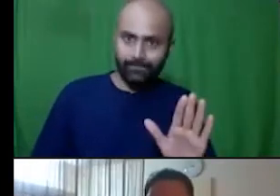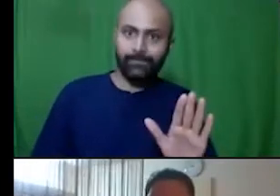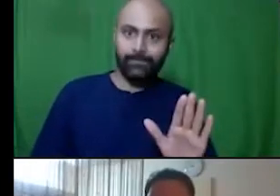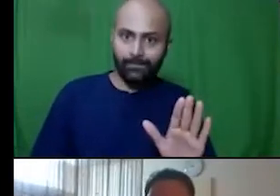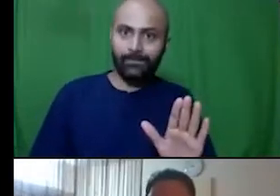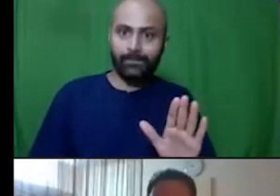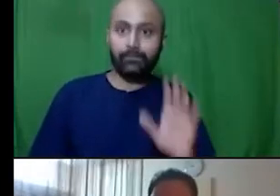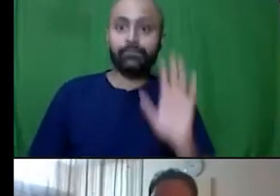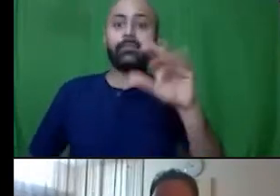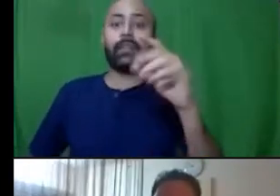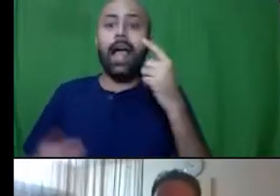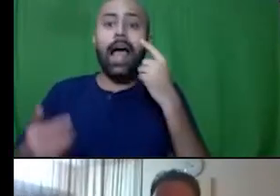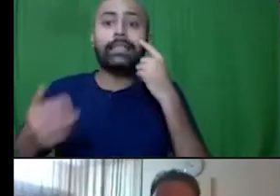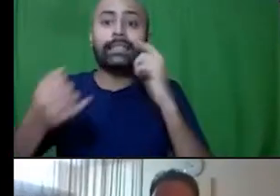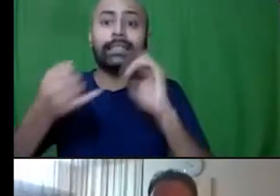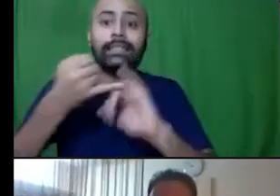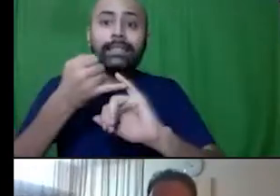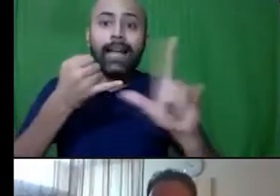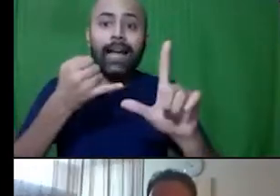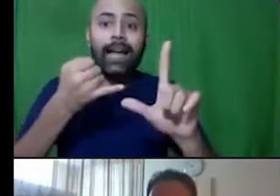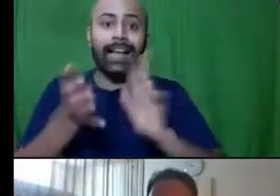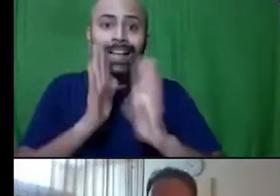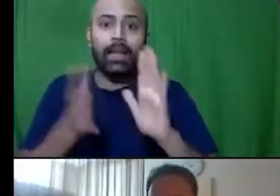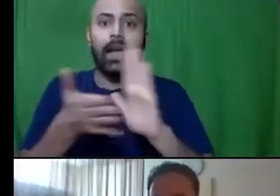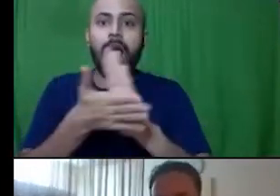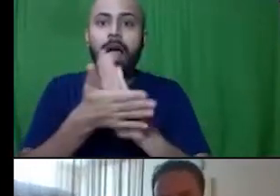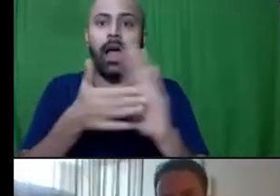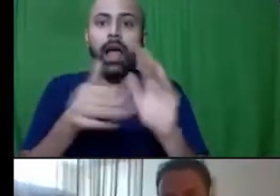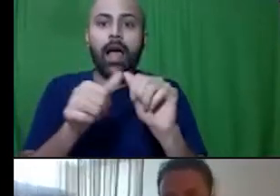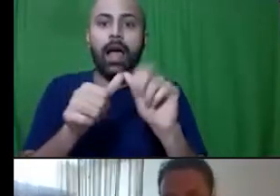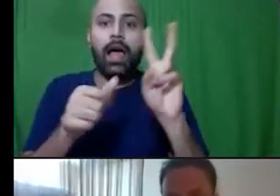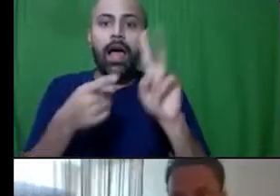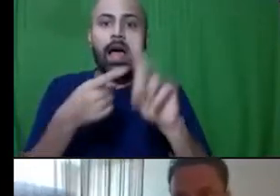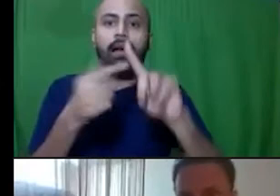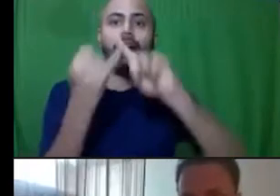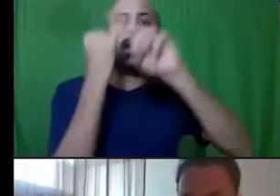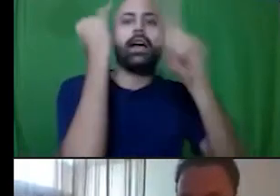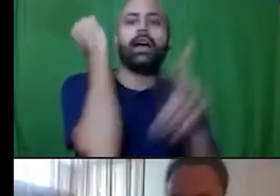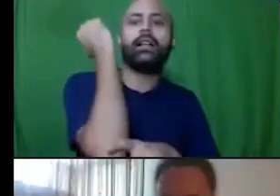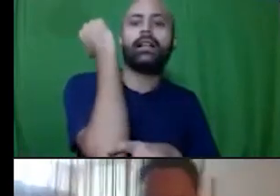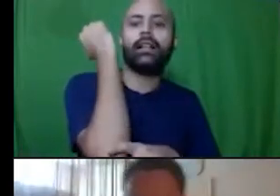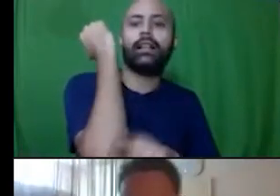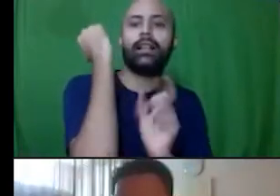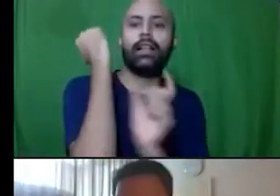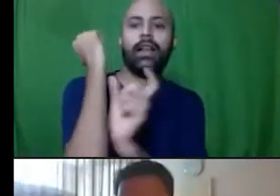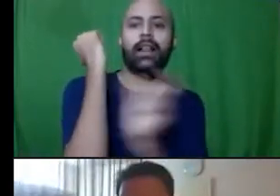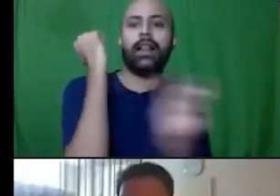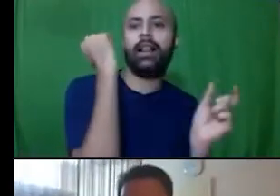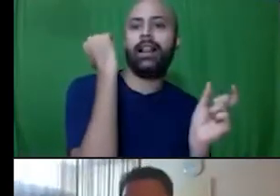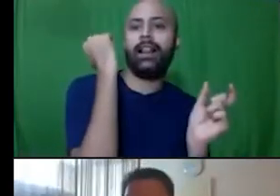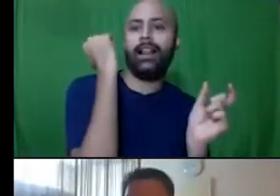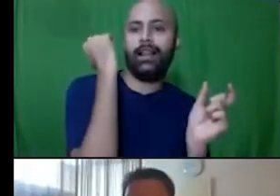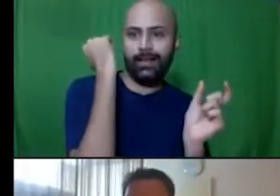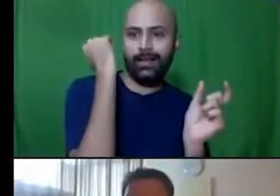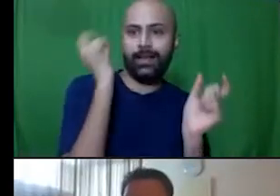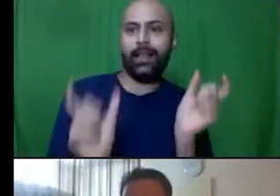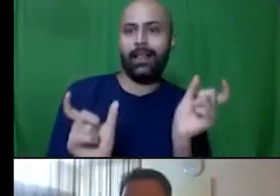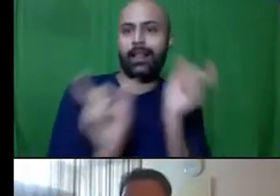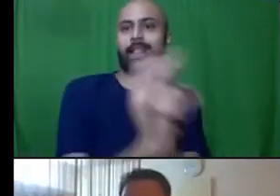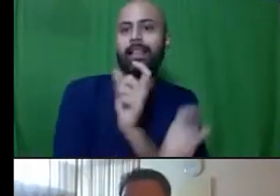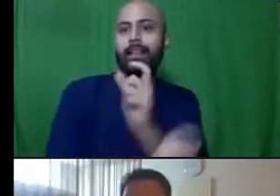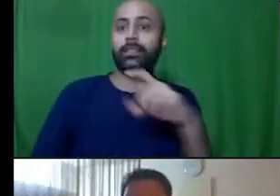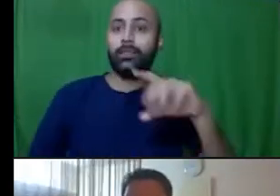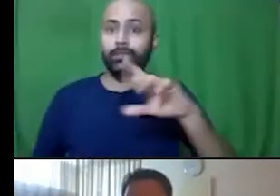WhatsApp have. So you have to use your facial expression. So in Indian Sign Language, have would be